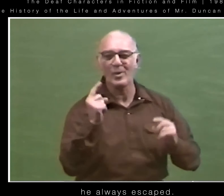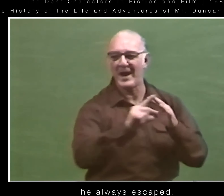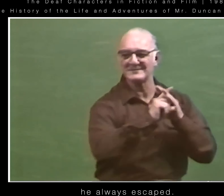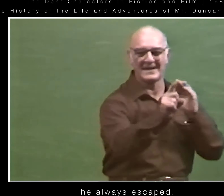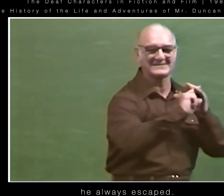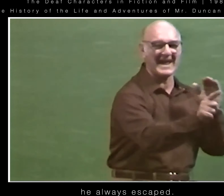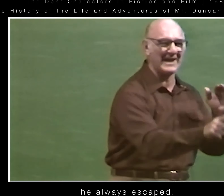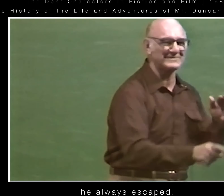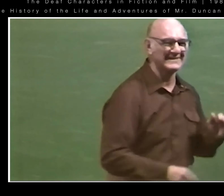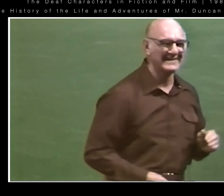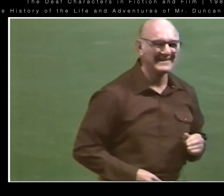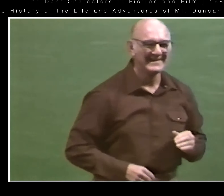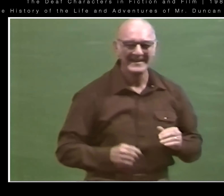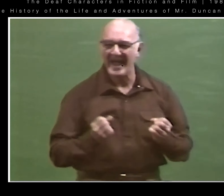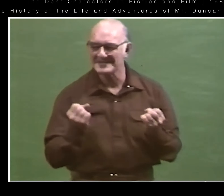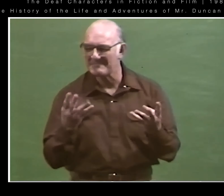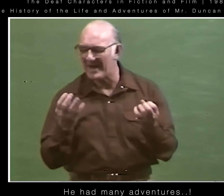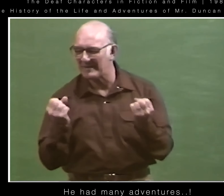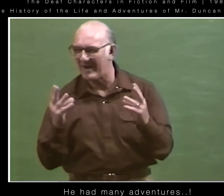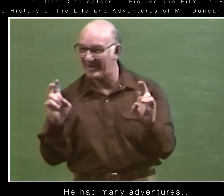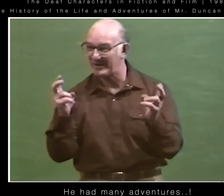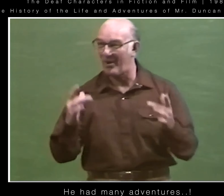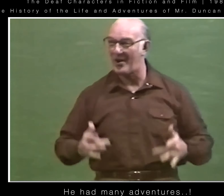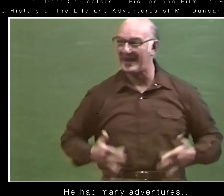Always escapes. He has many, many